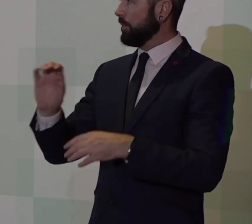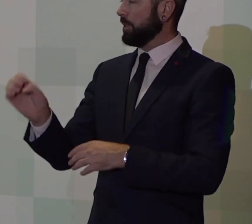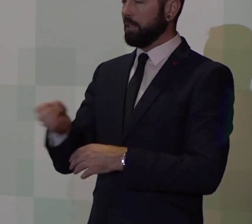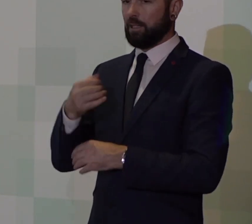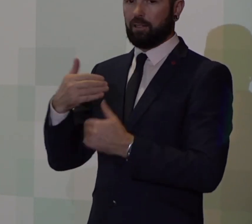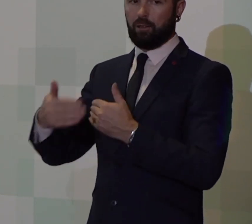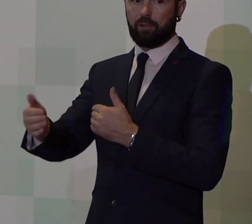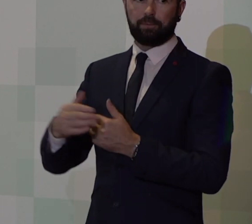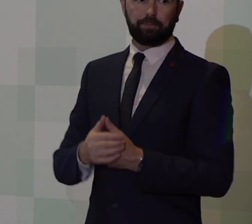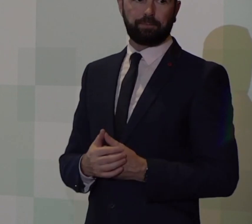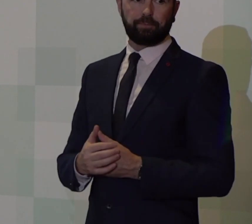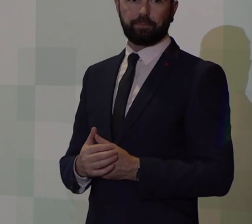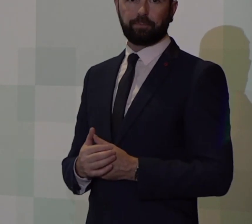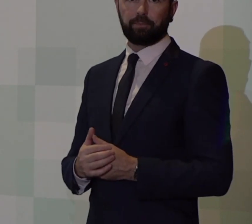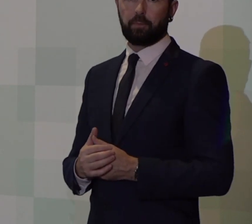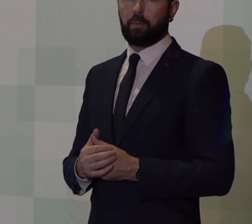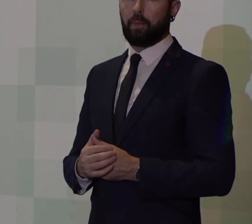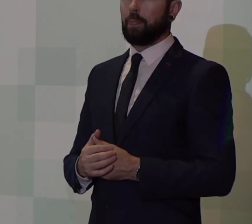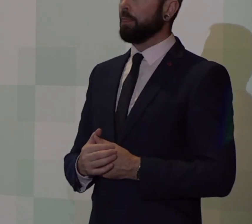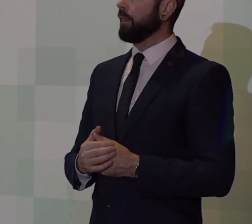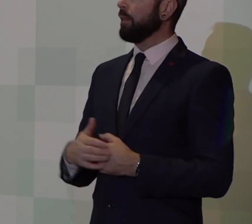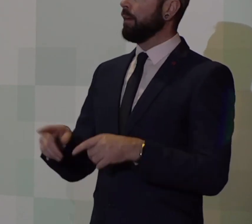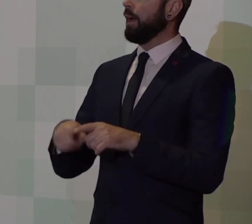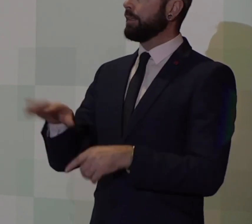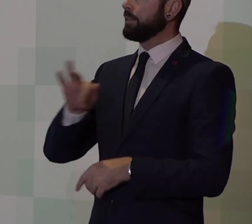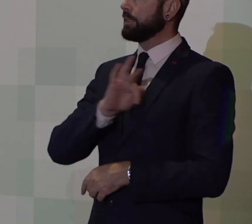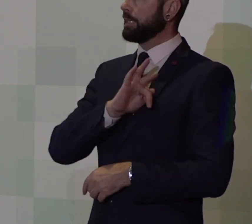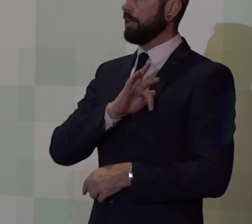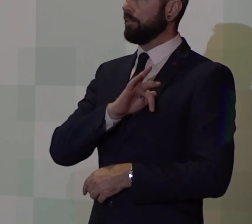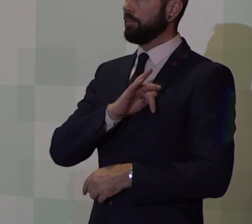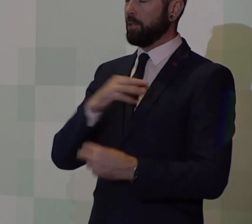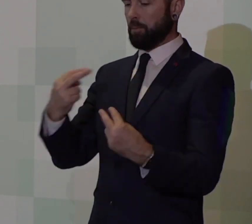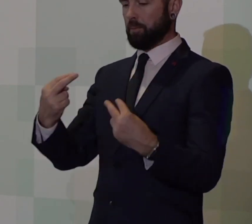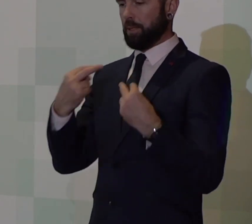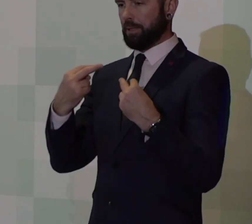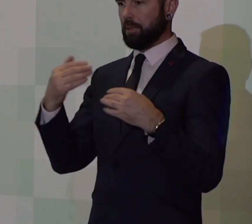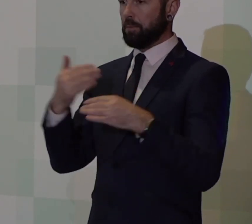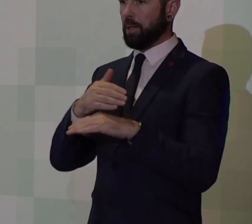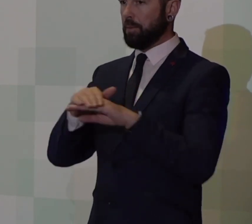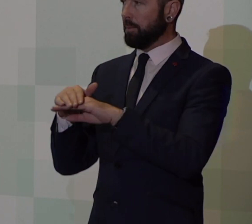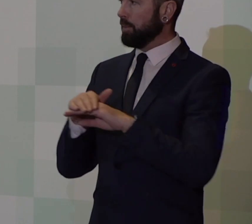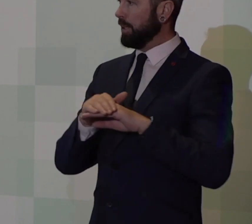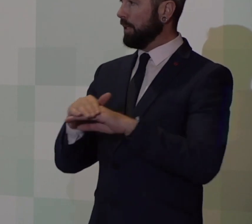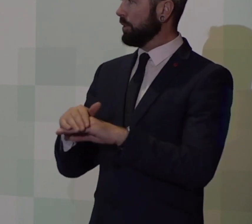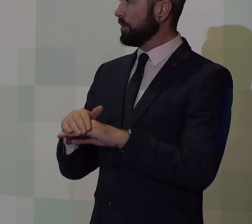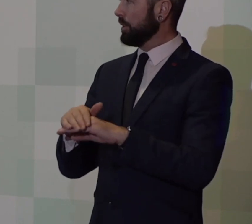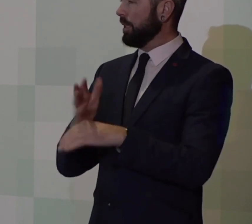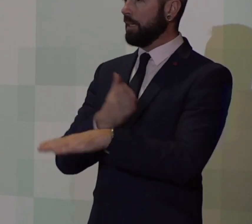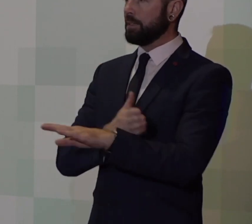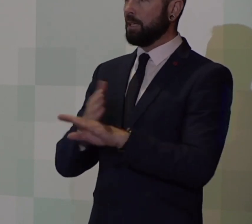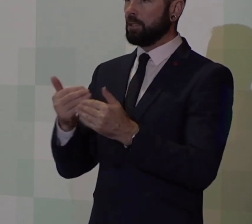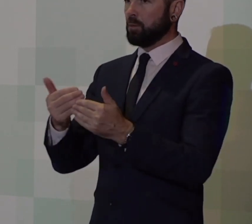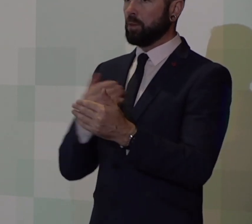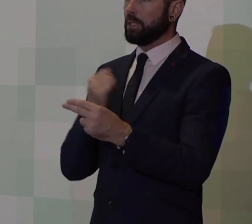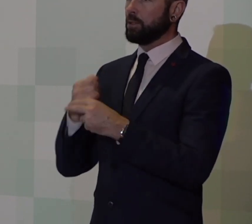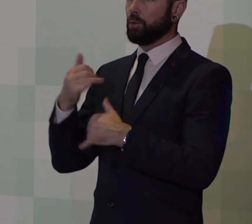on. And this self-policing and policing by peers starts in the preschool